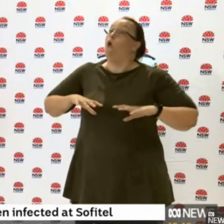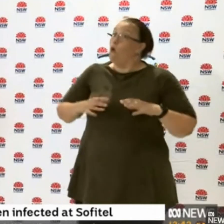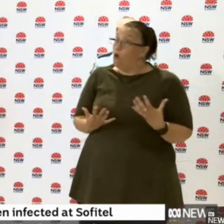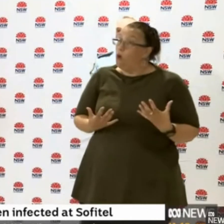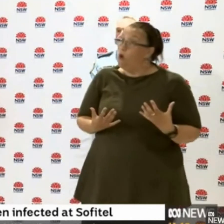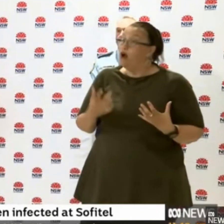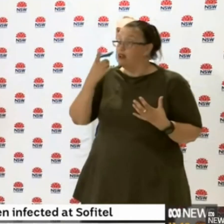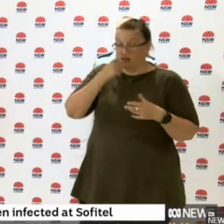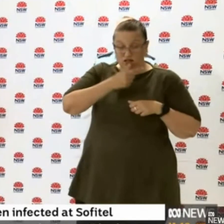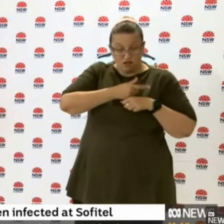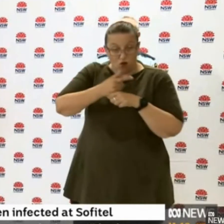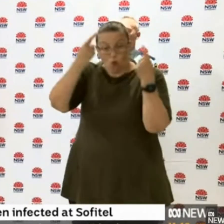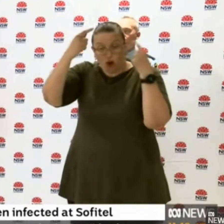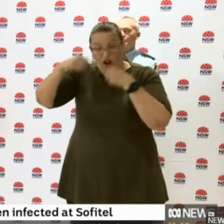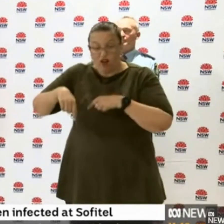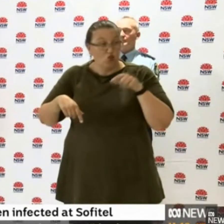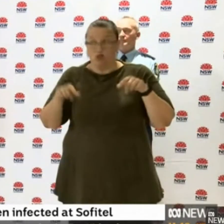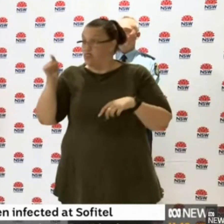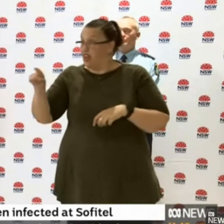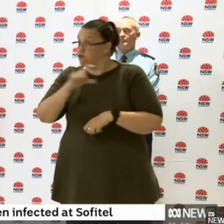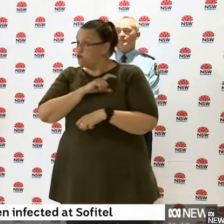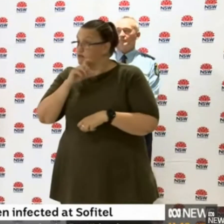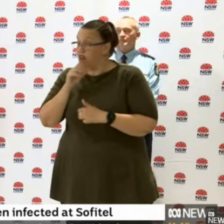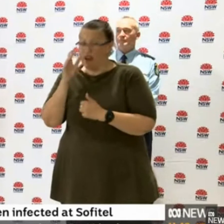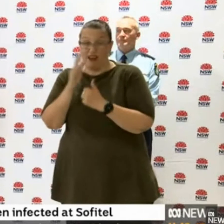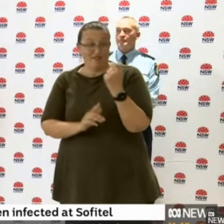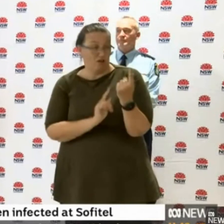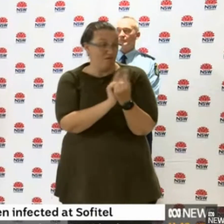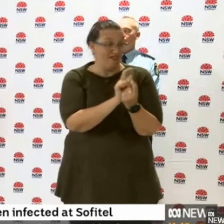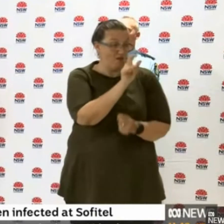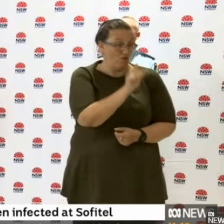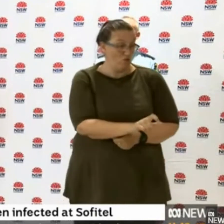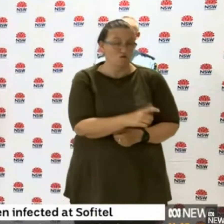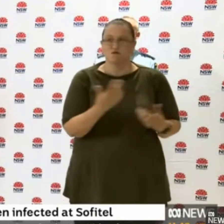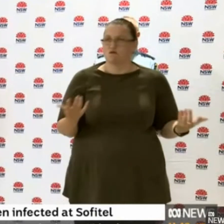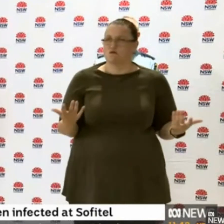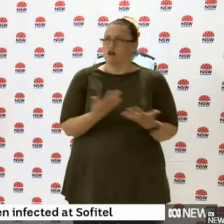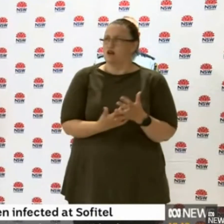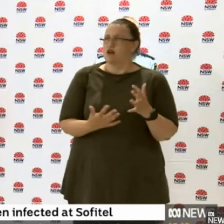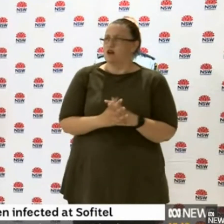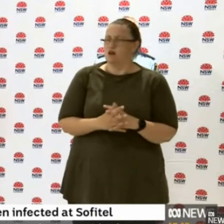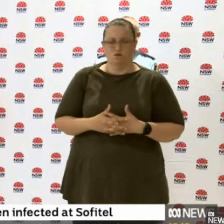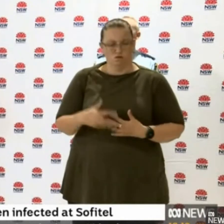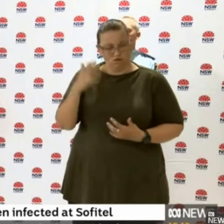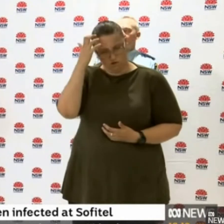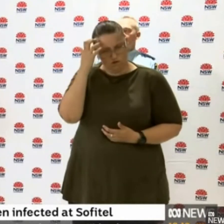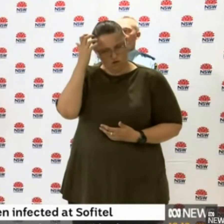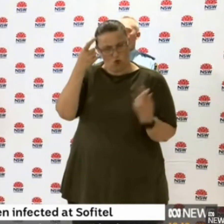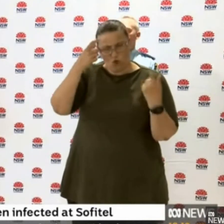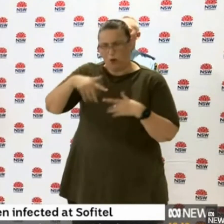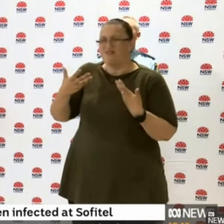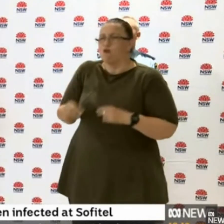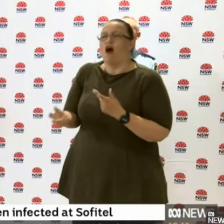source and open up new avenues of inquiry. So I think I just want to indicate we're telling you what we know at this point in time,